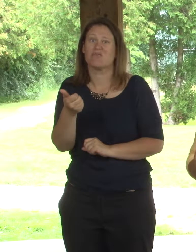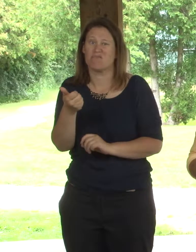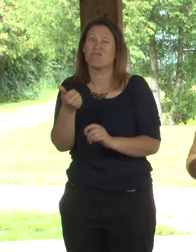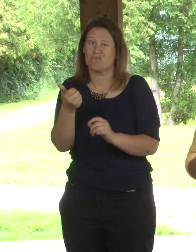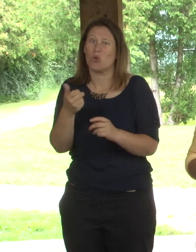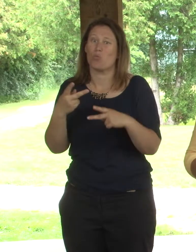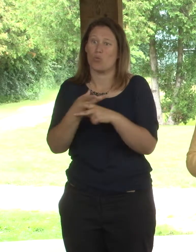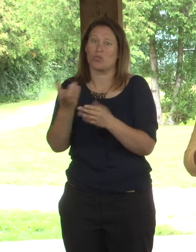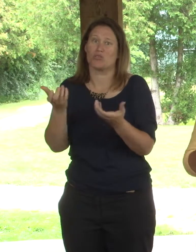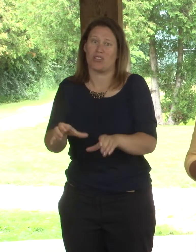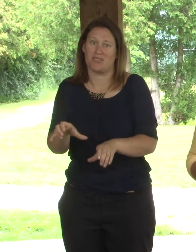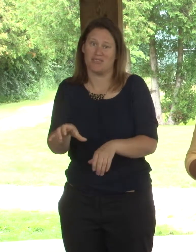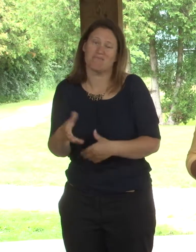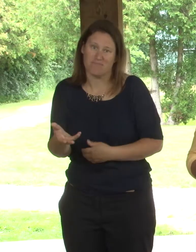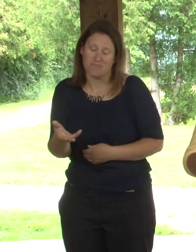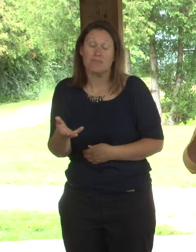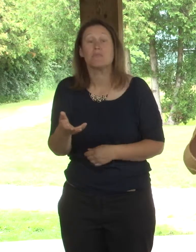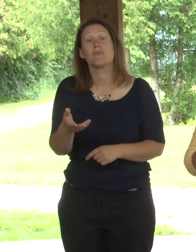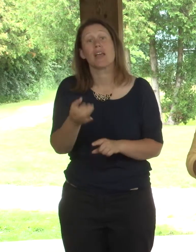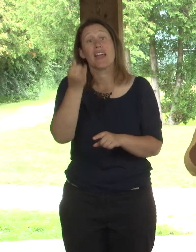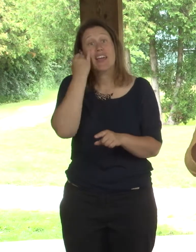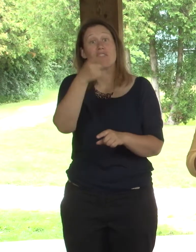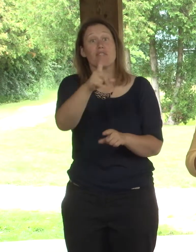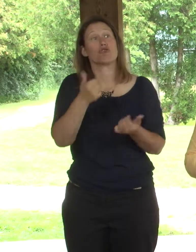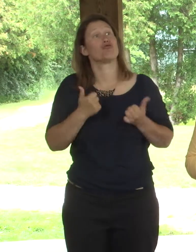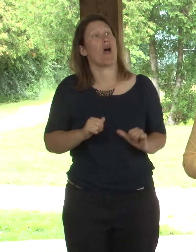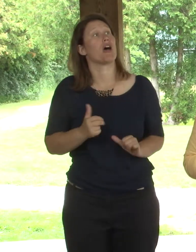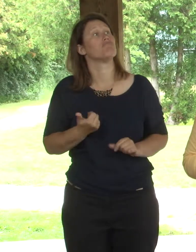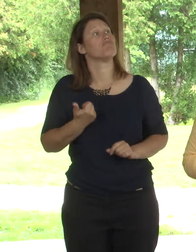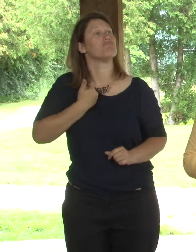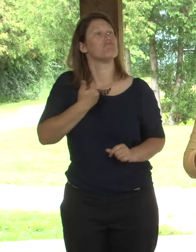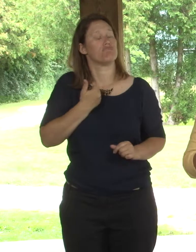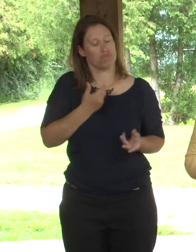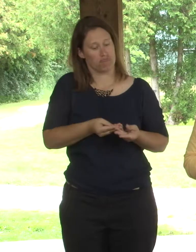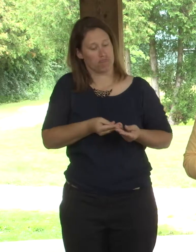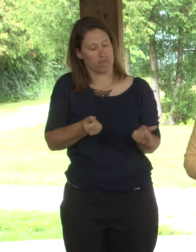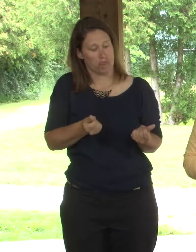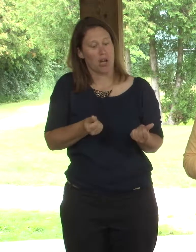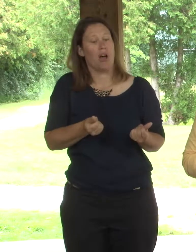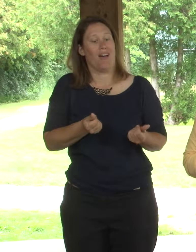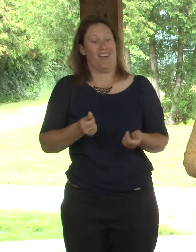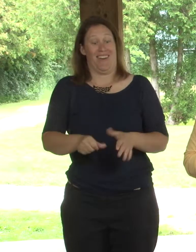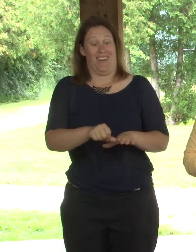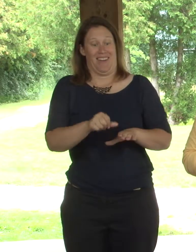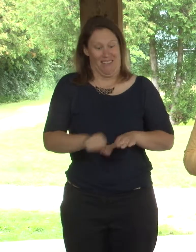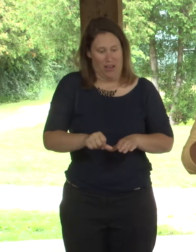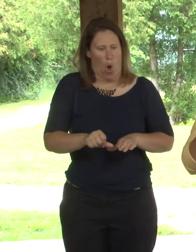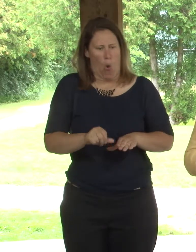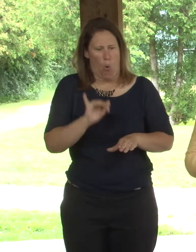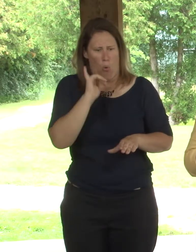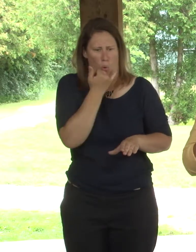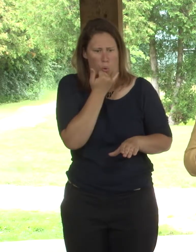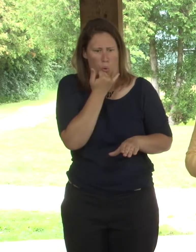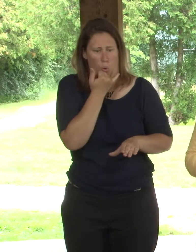this condition and you've opened up the skin, and you also have the potential for infection. So